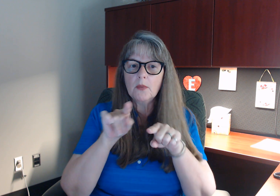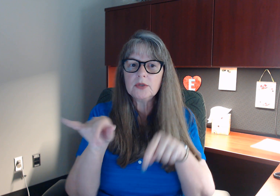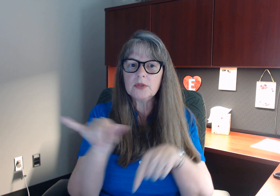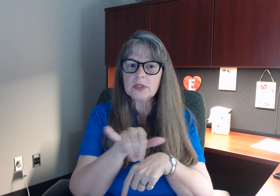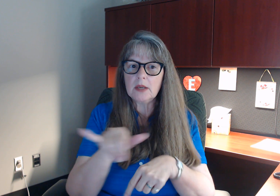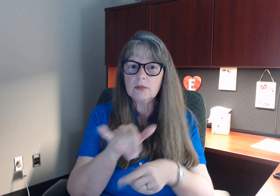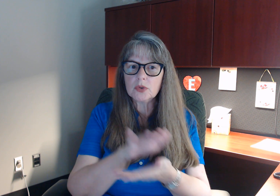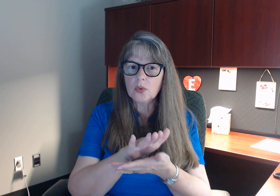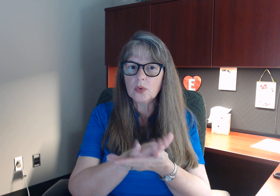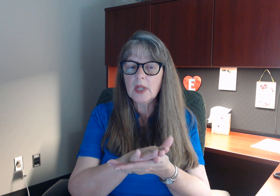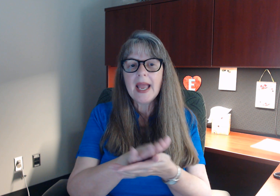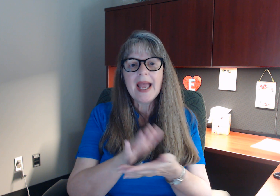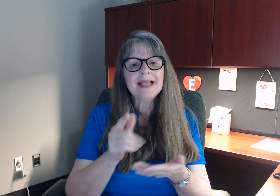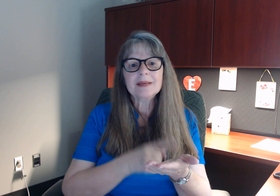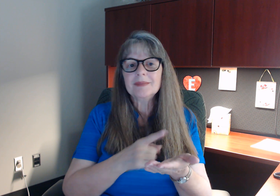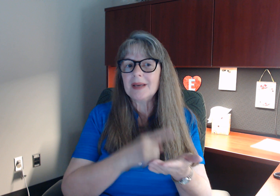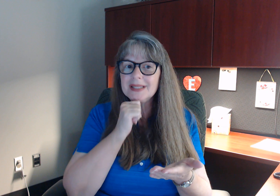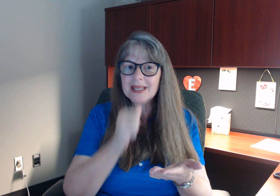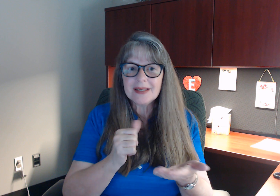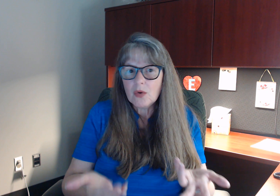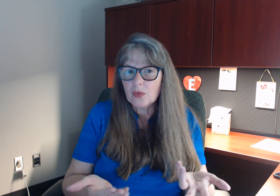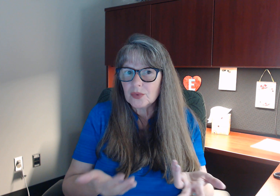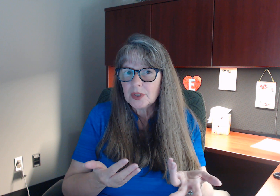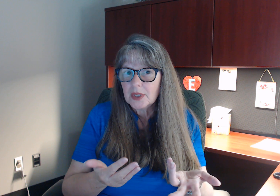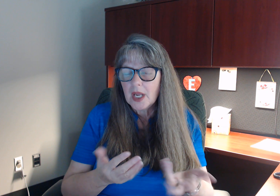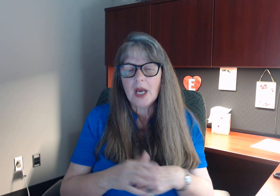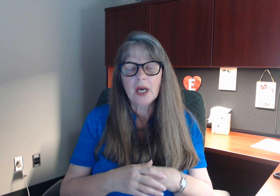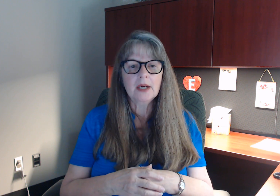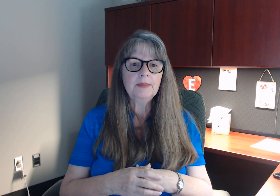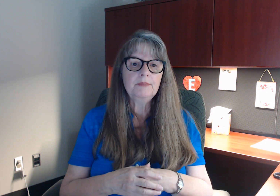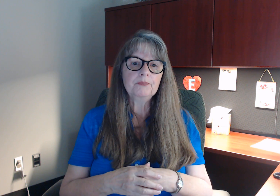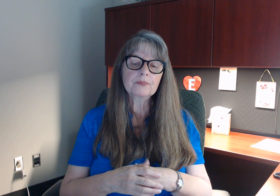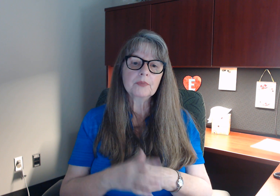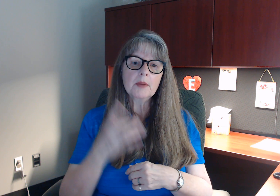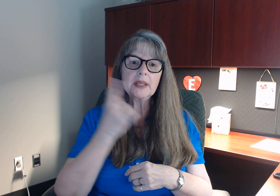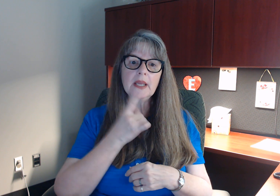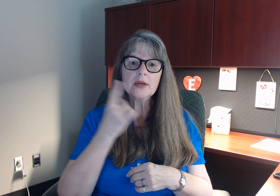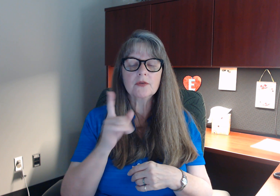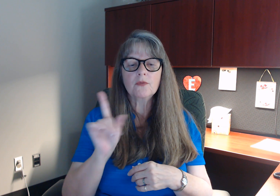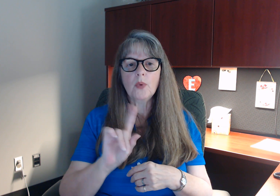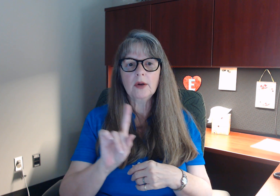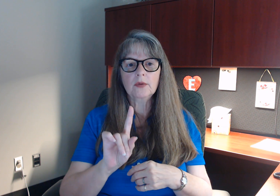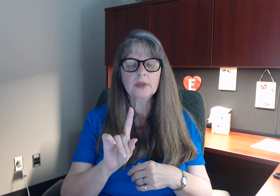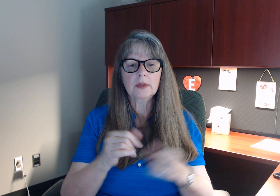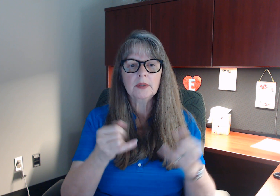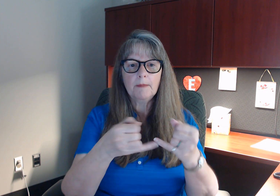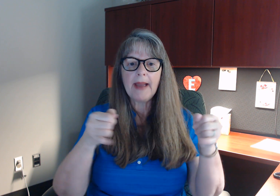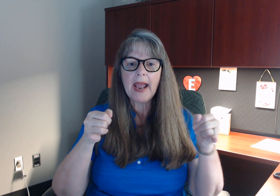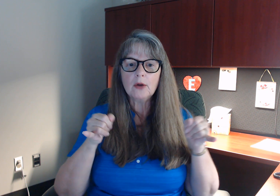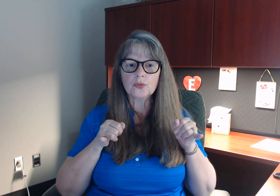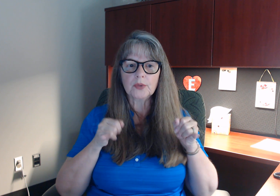to the same school, and sometimes they don't, because of where the